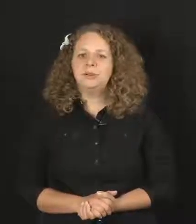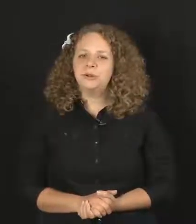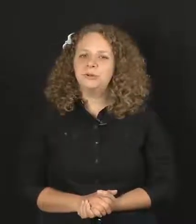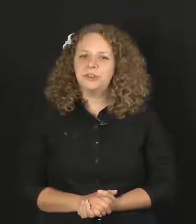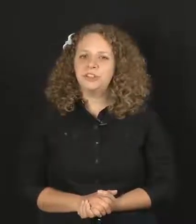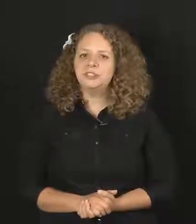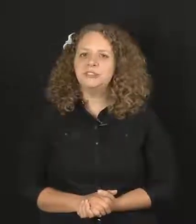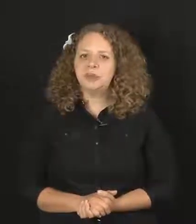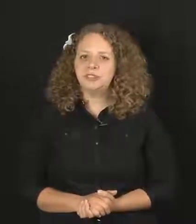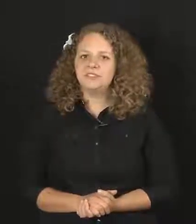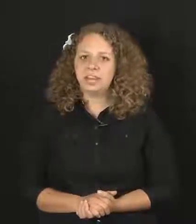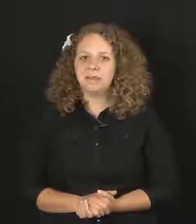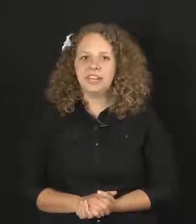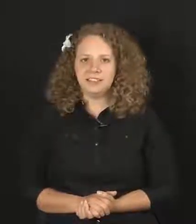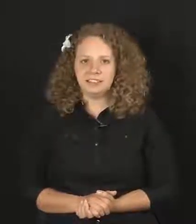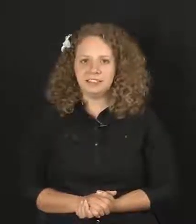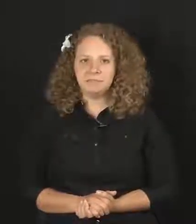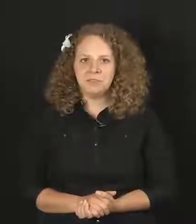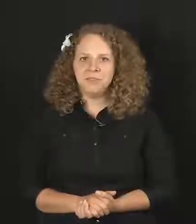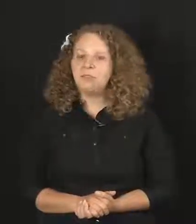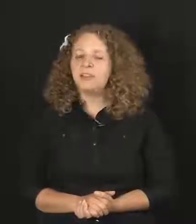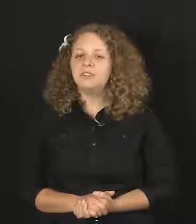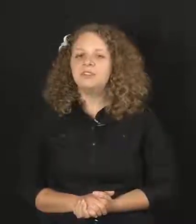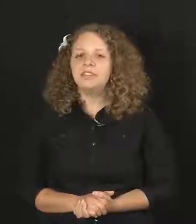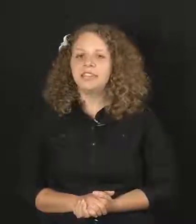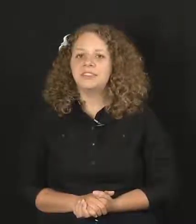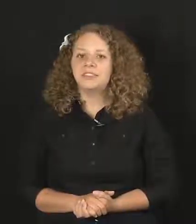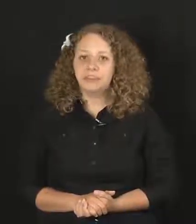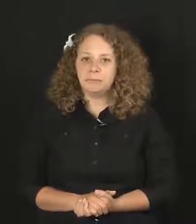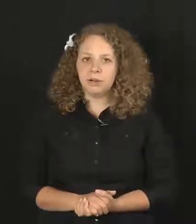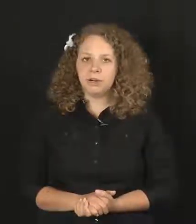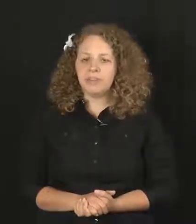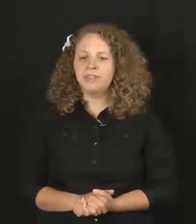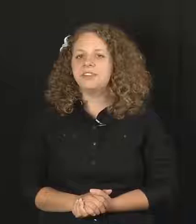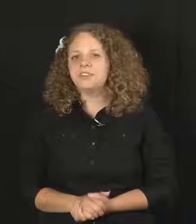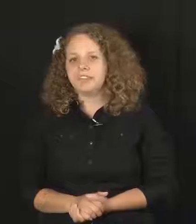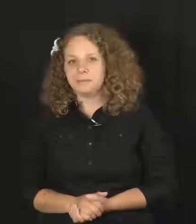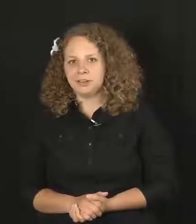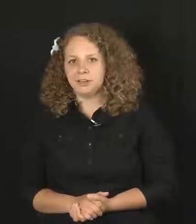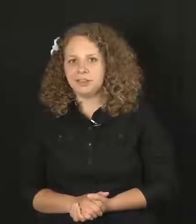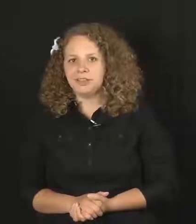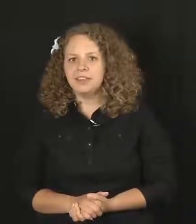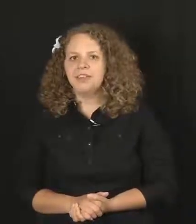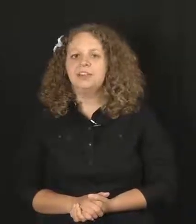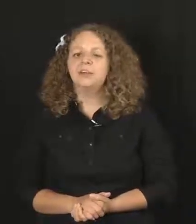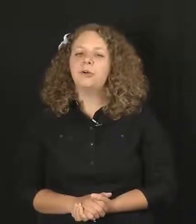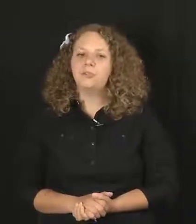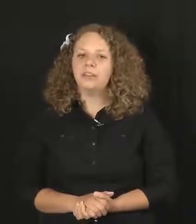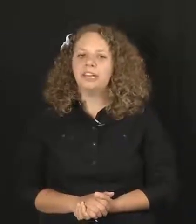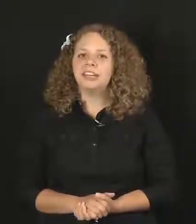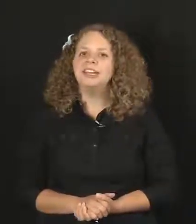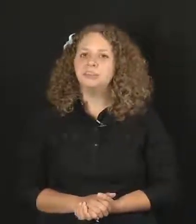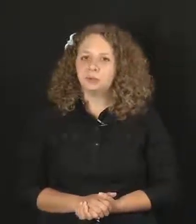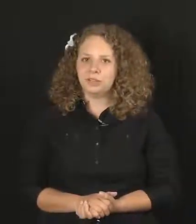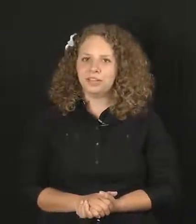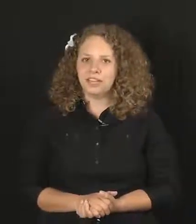When you are referring to amounts of time in ASL, rather than saying the number and then the time measurement, they are incorporated into one